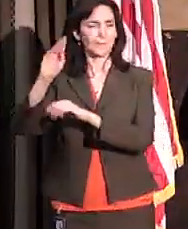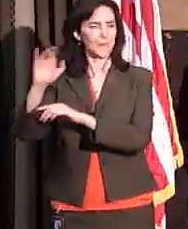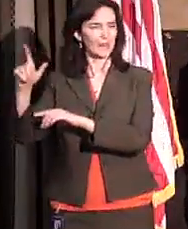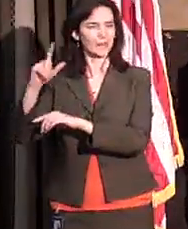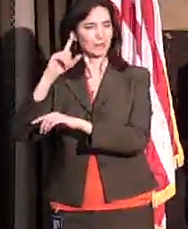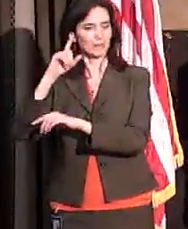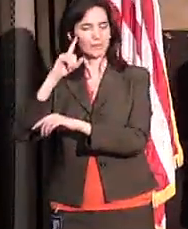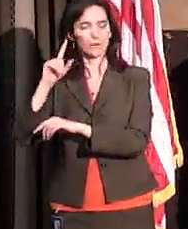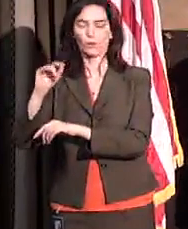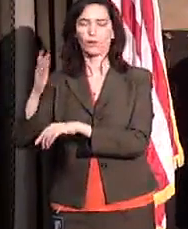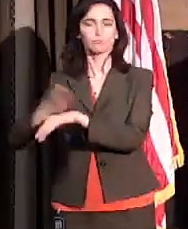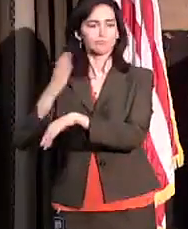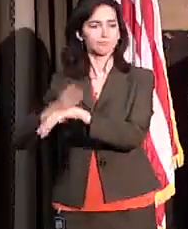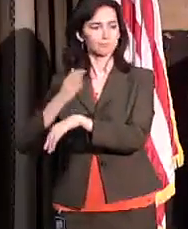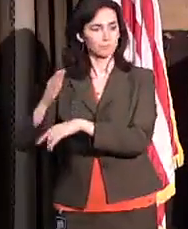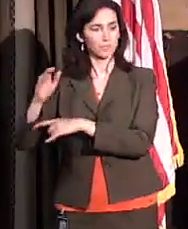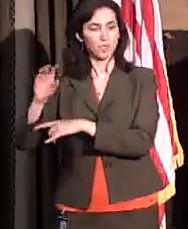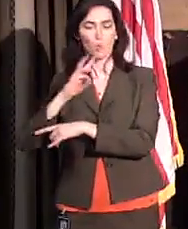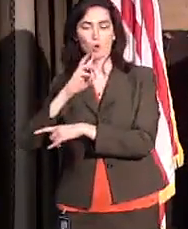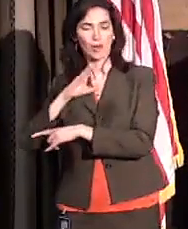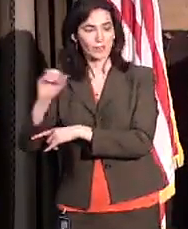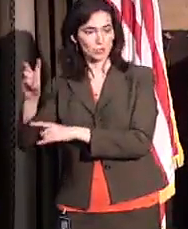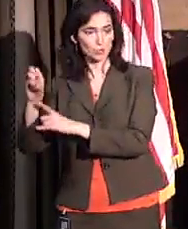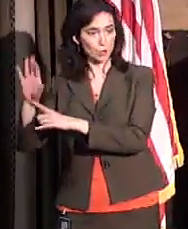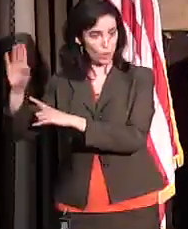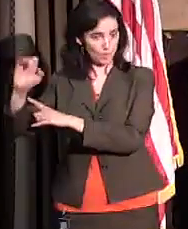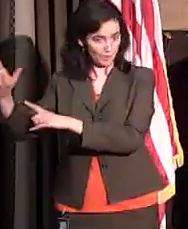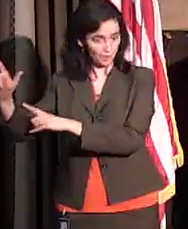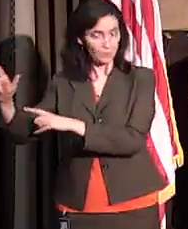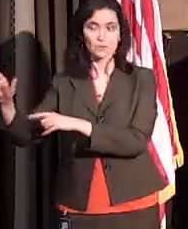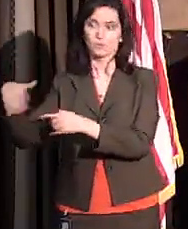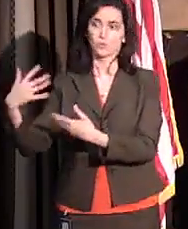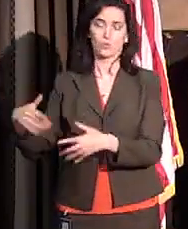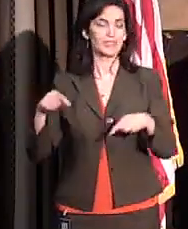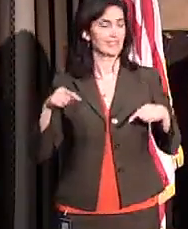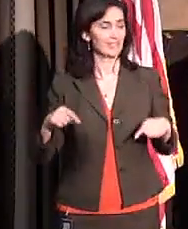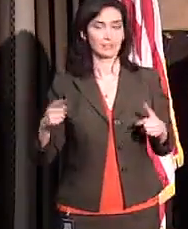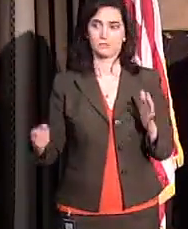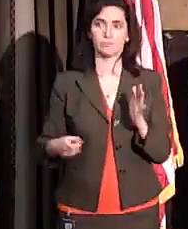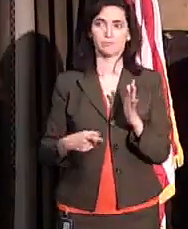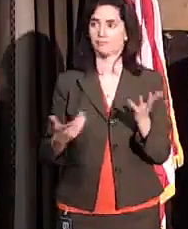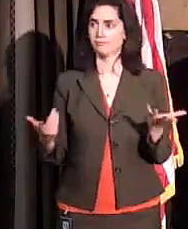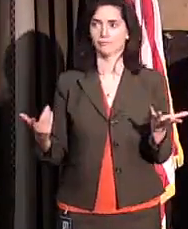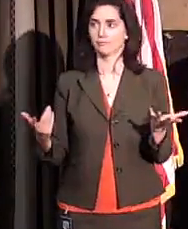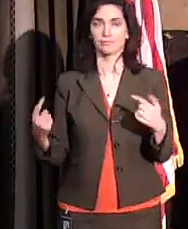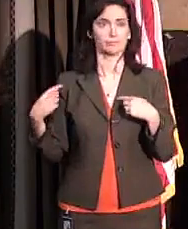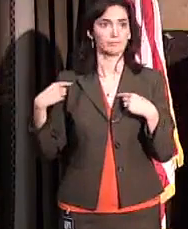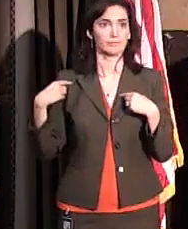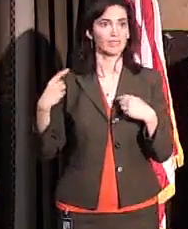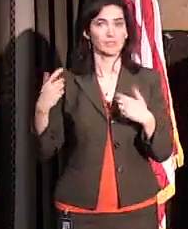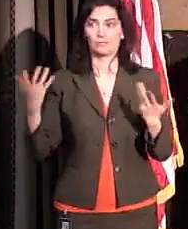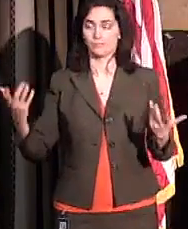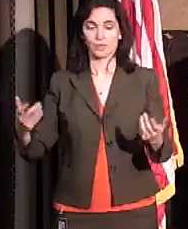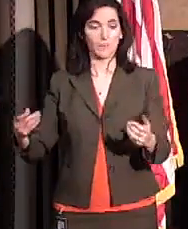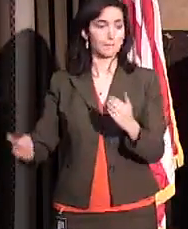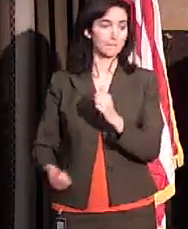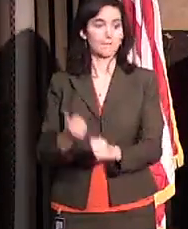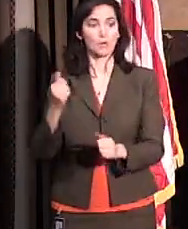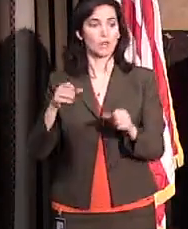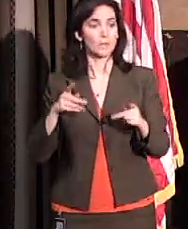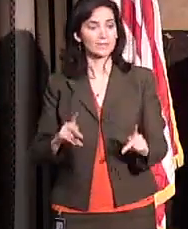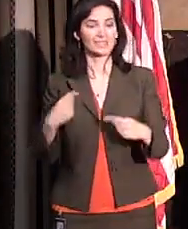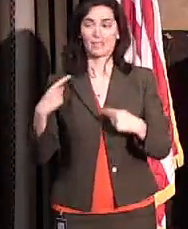sewer, we have it's not even once in a generation. This is, I don't know, once in a 100-year opportunity